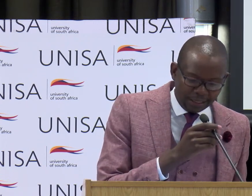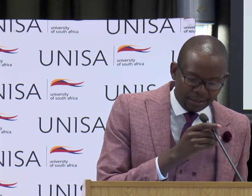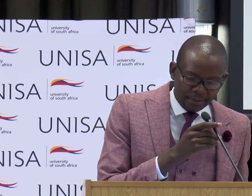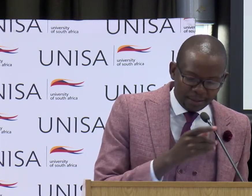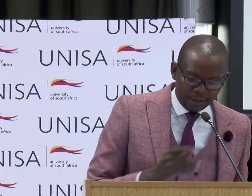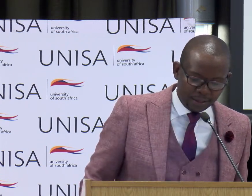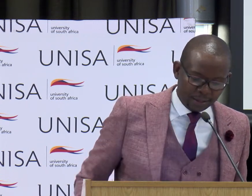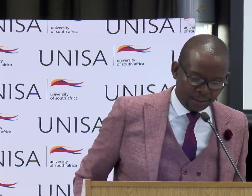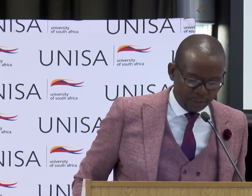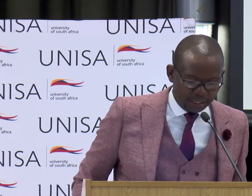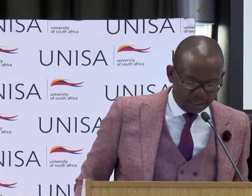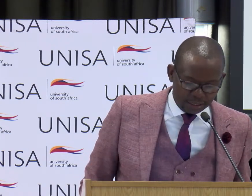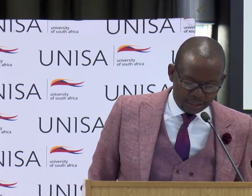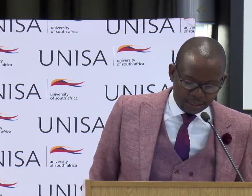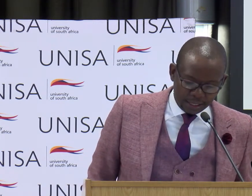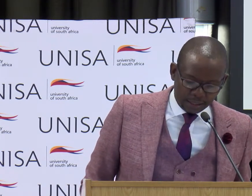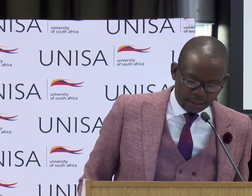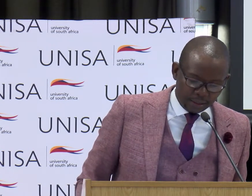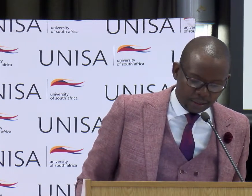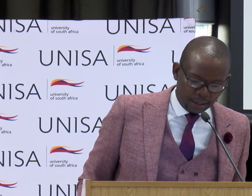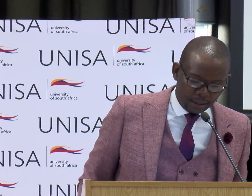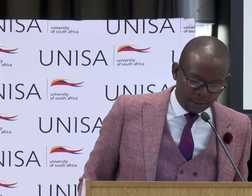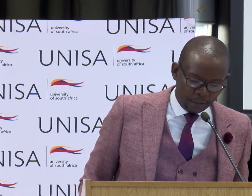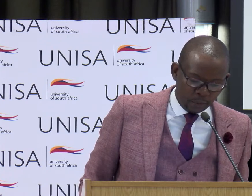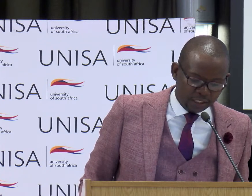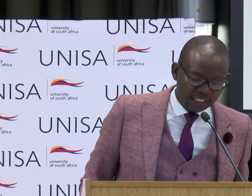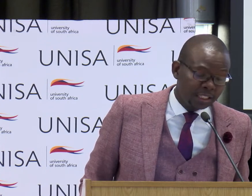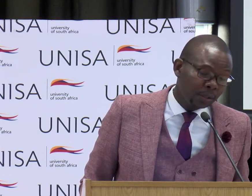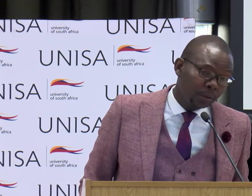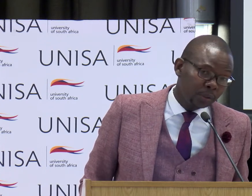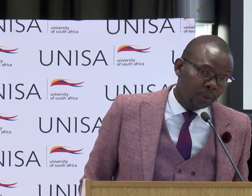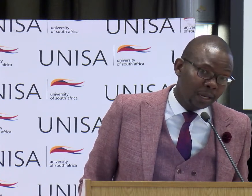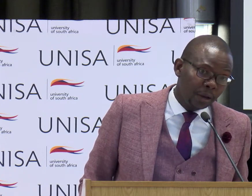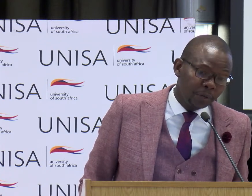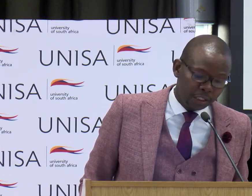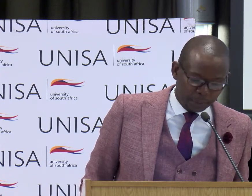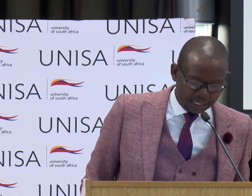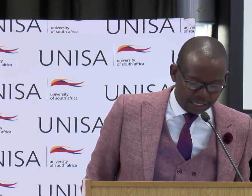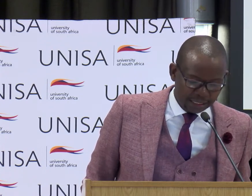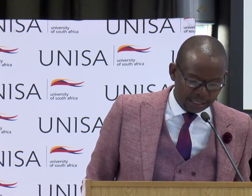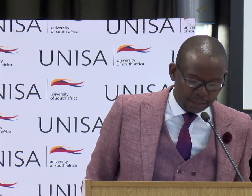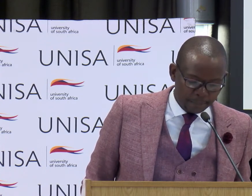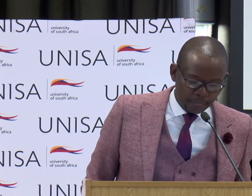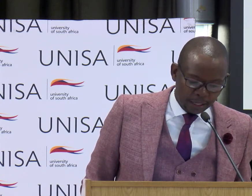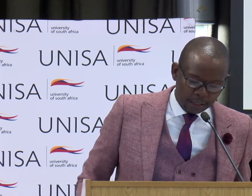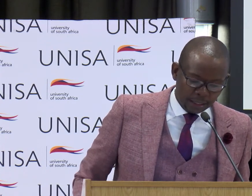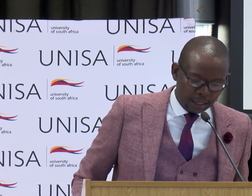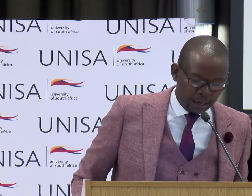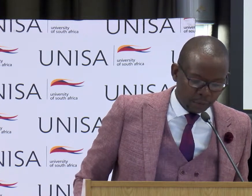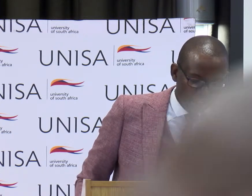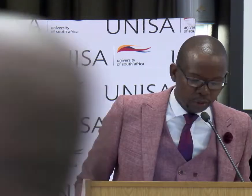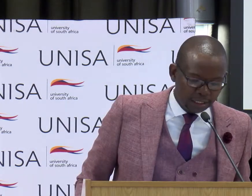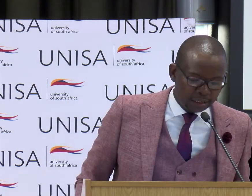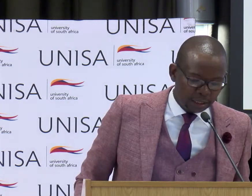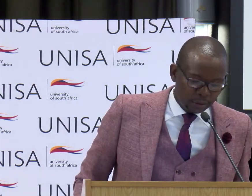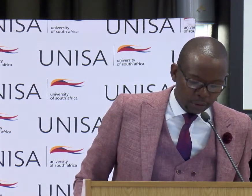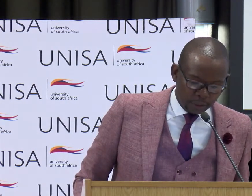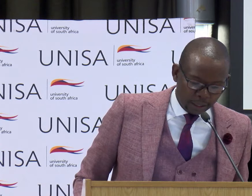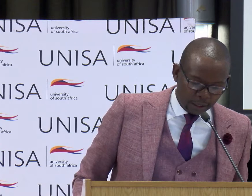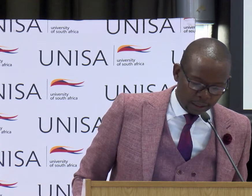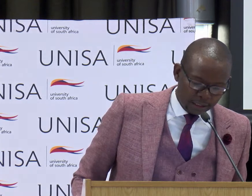we are in, which is she's also a language specialist in the language